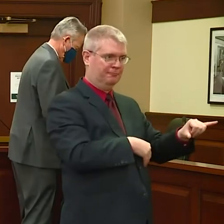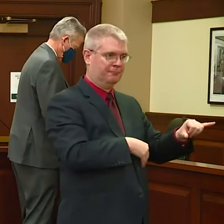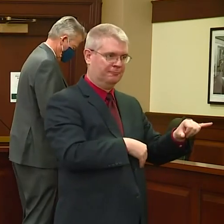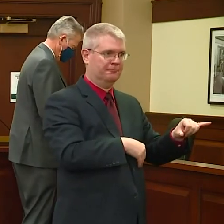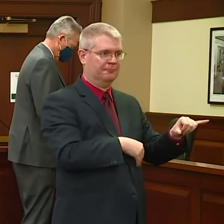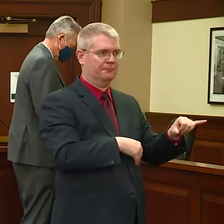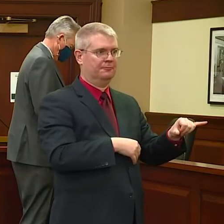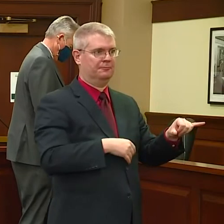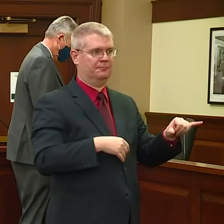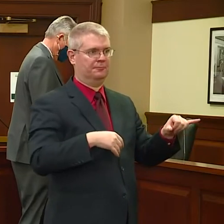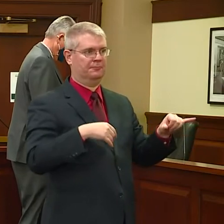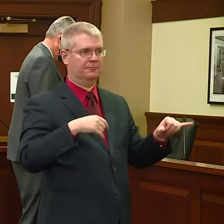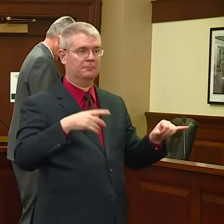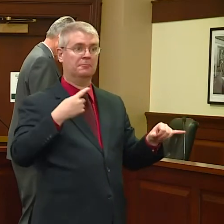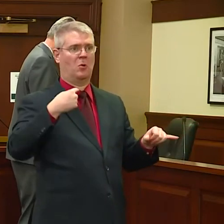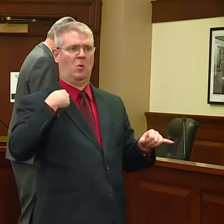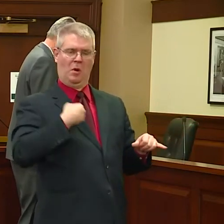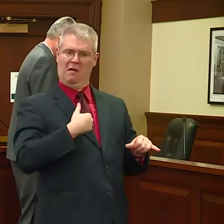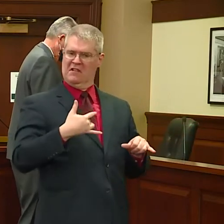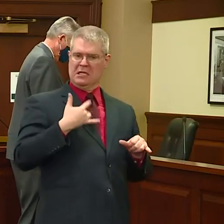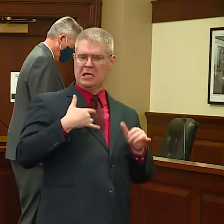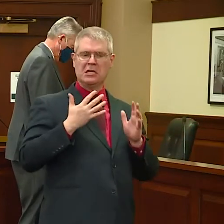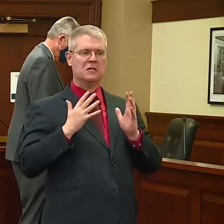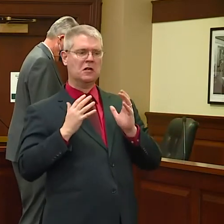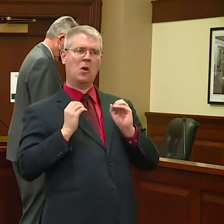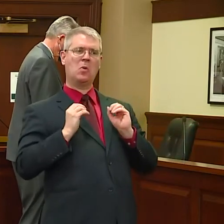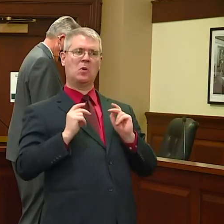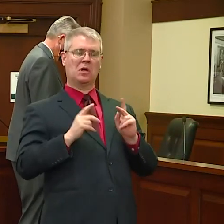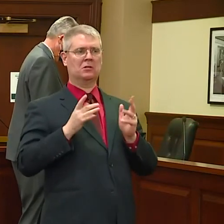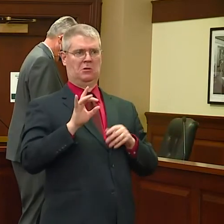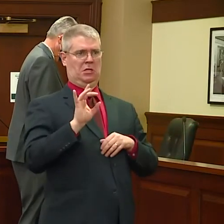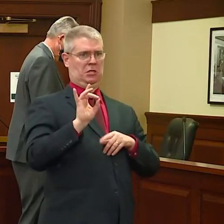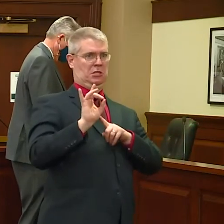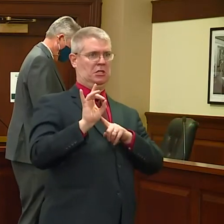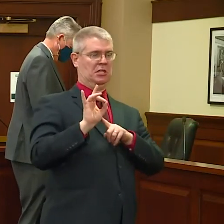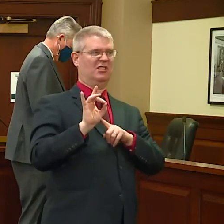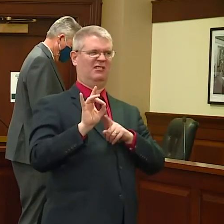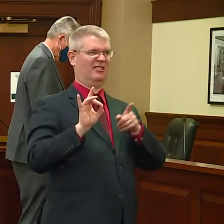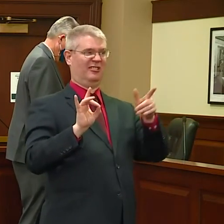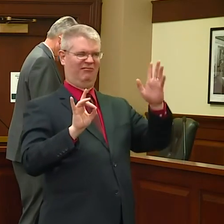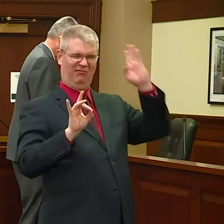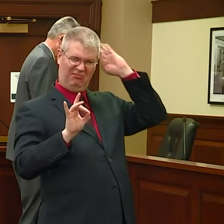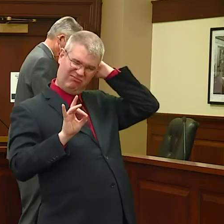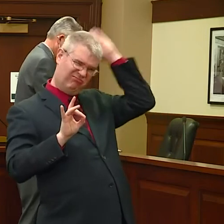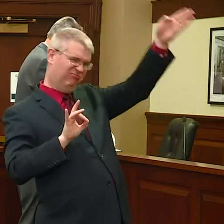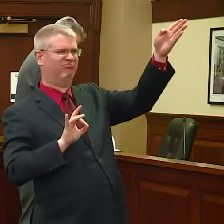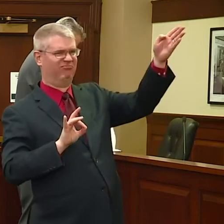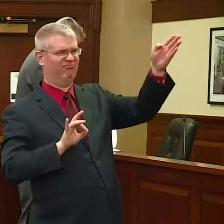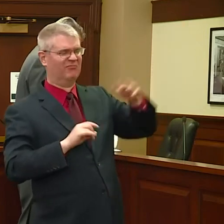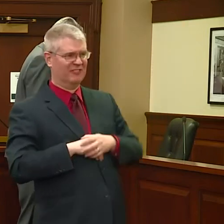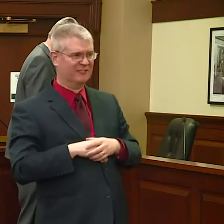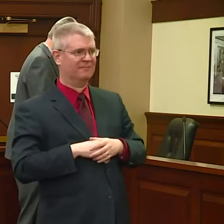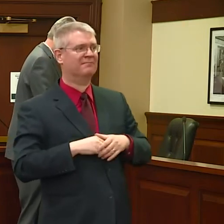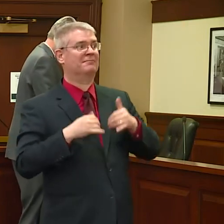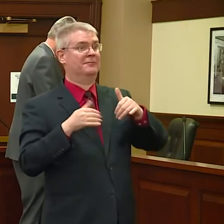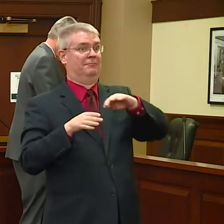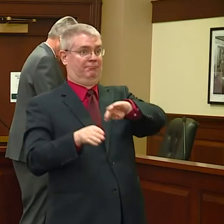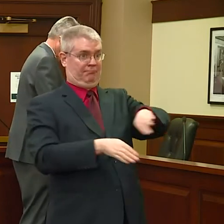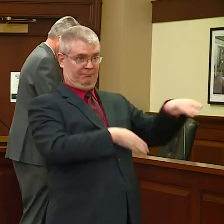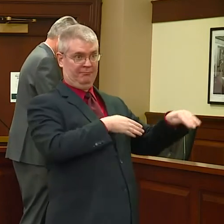In addition, and lastly, the total number of patients hospitalized in the ICU, and you've already seen